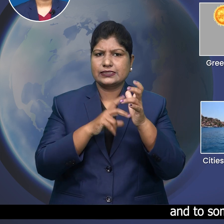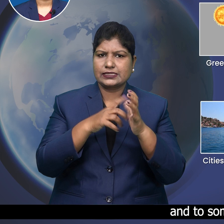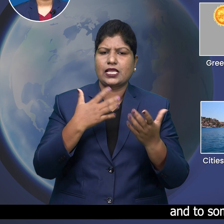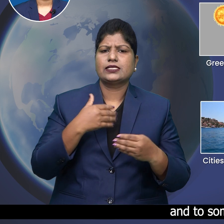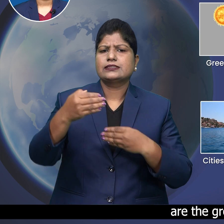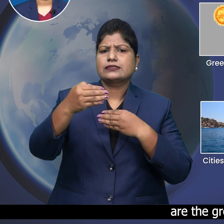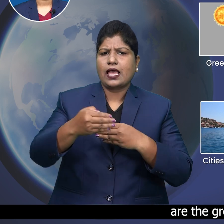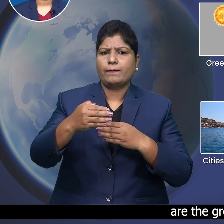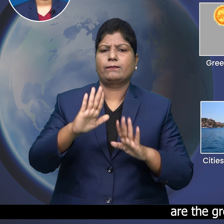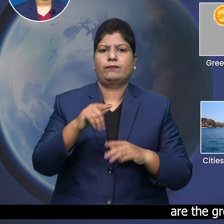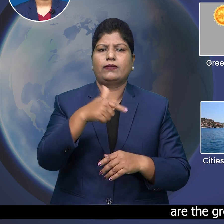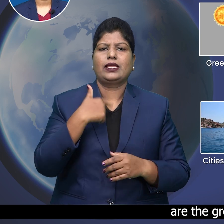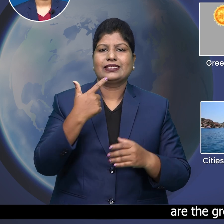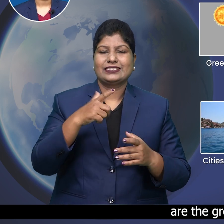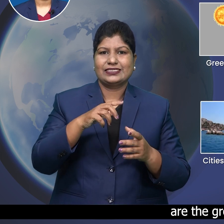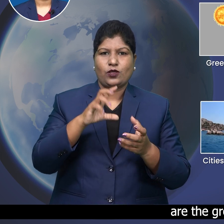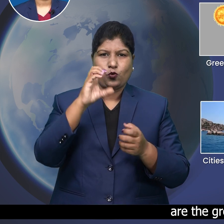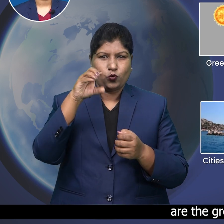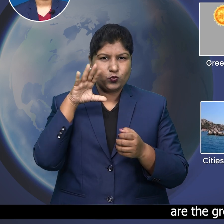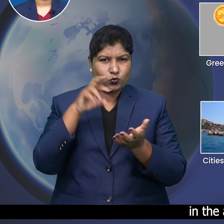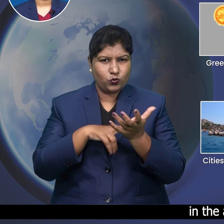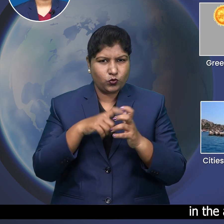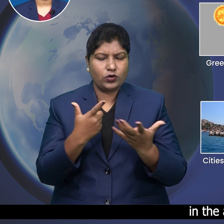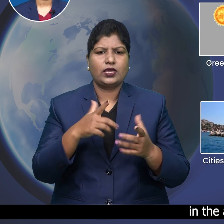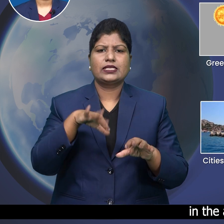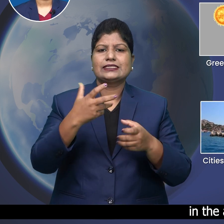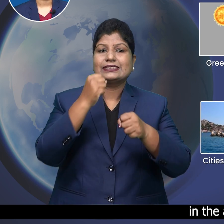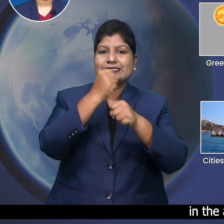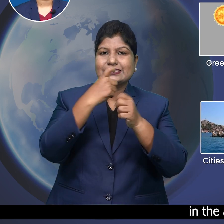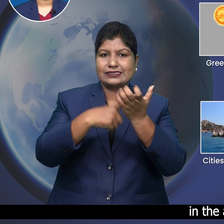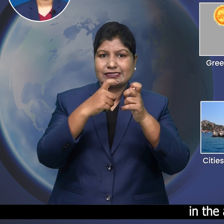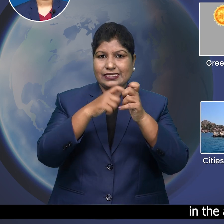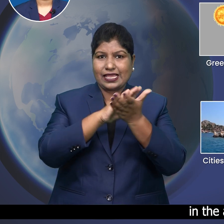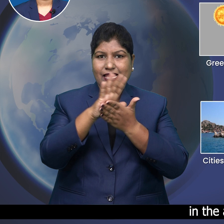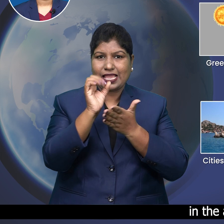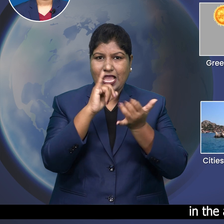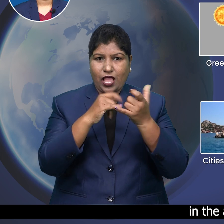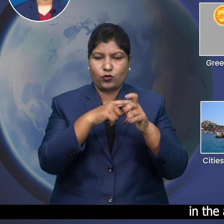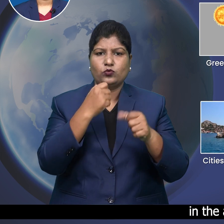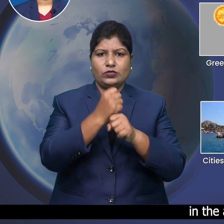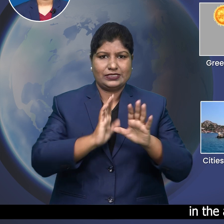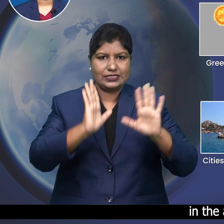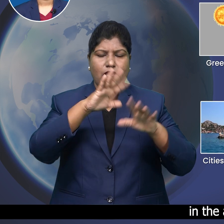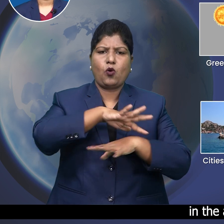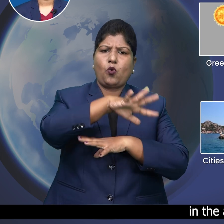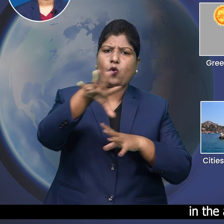ozone are the greenhouse gases in the atmosphere.